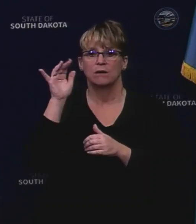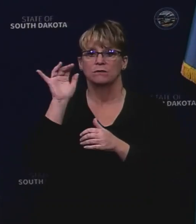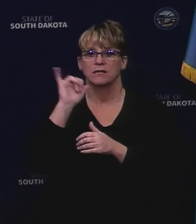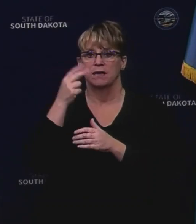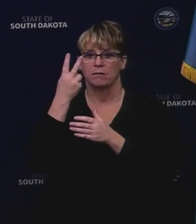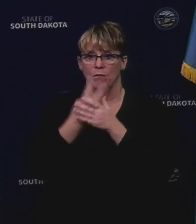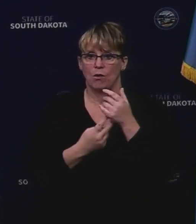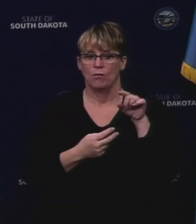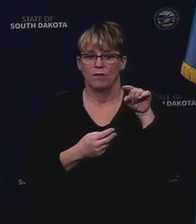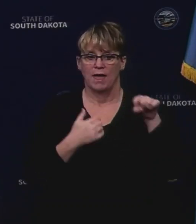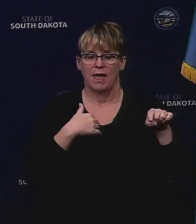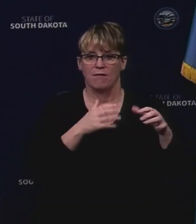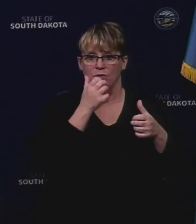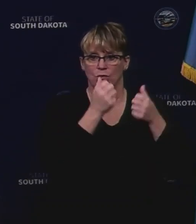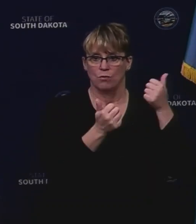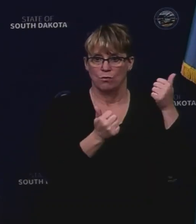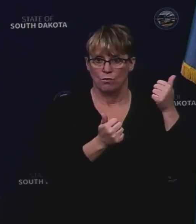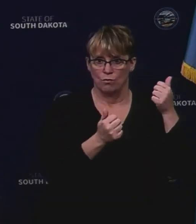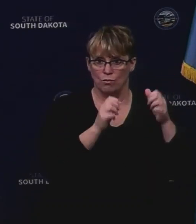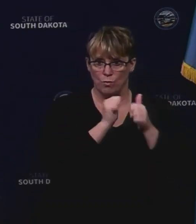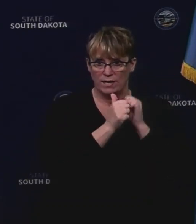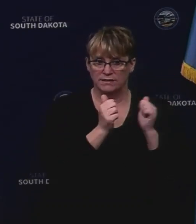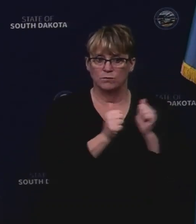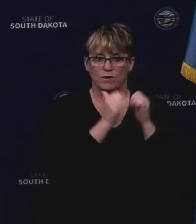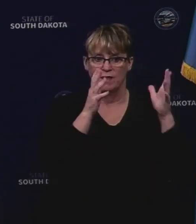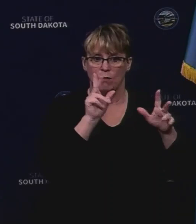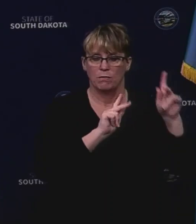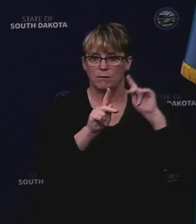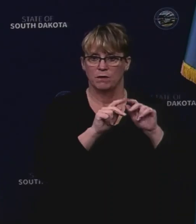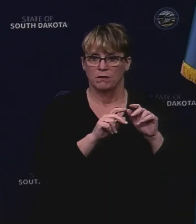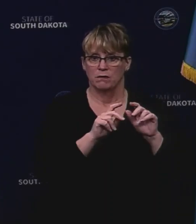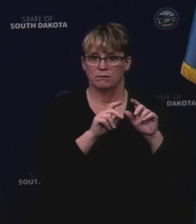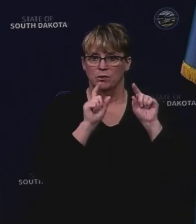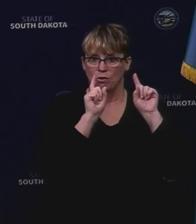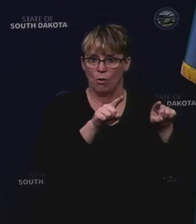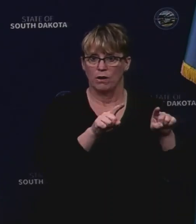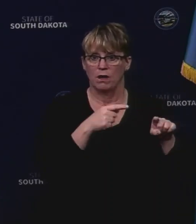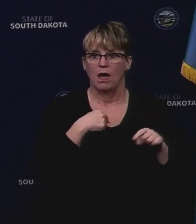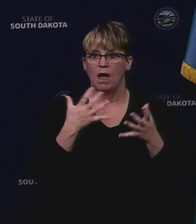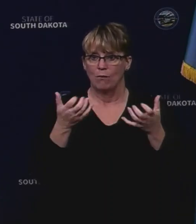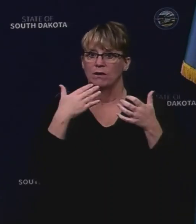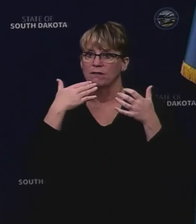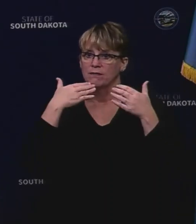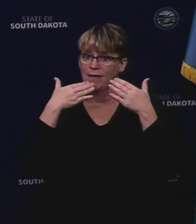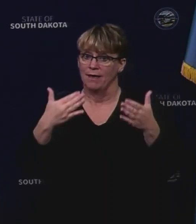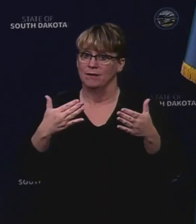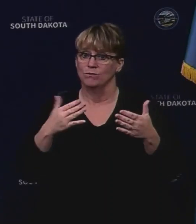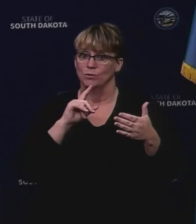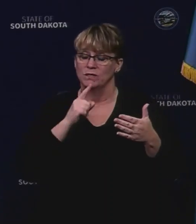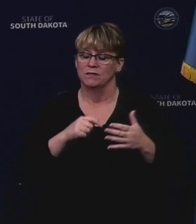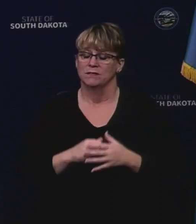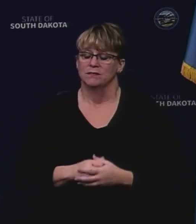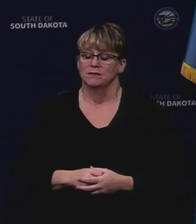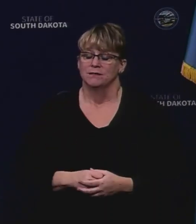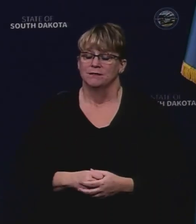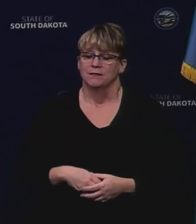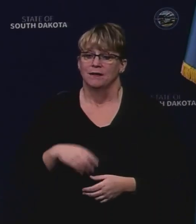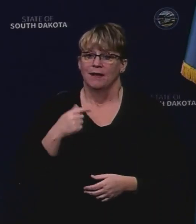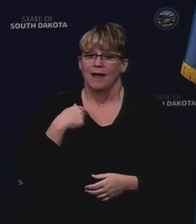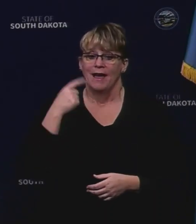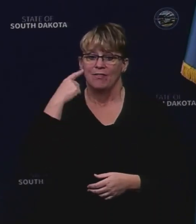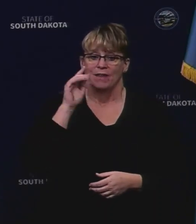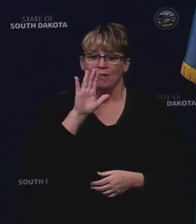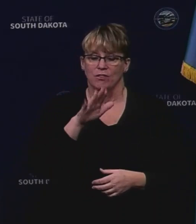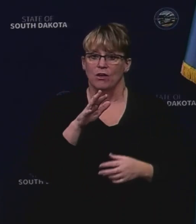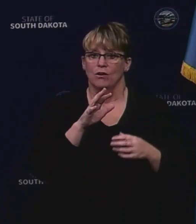have decided to conduct their races without spectators, and I just want to thank them. I think that